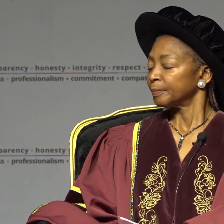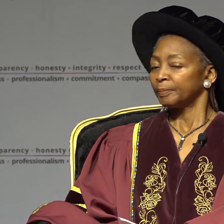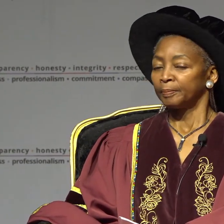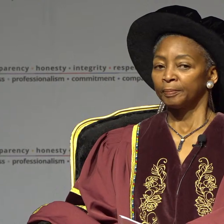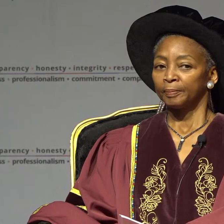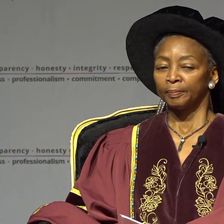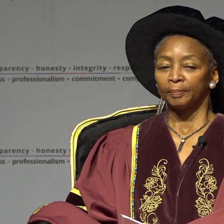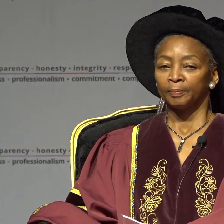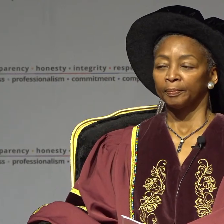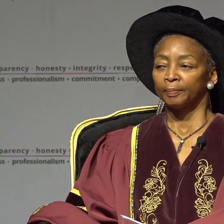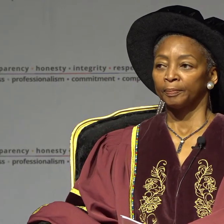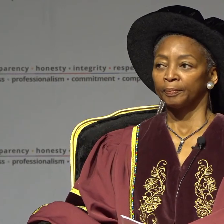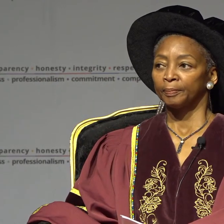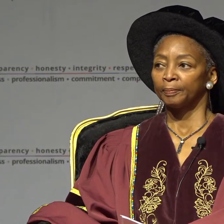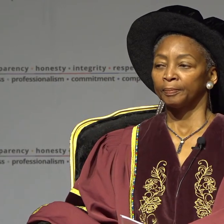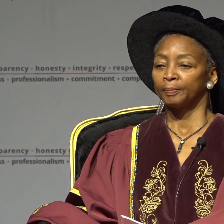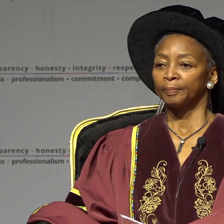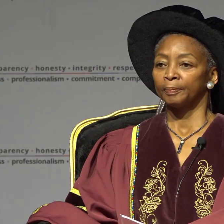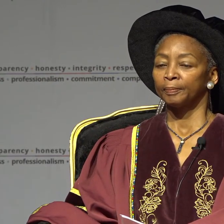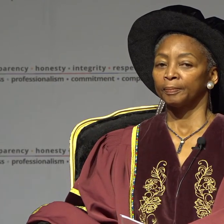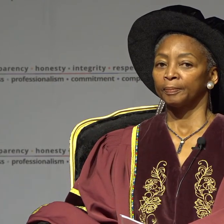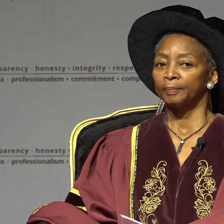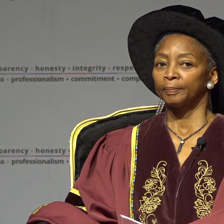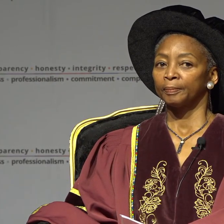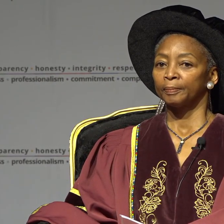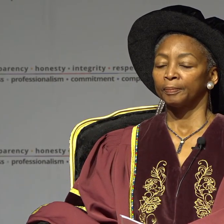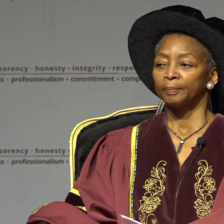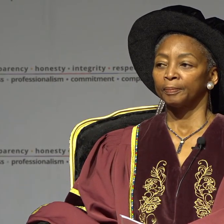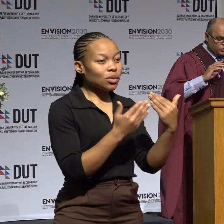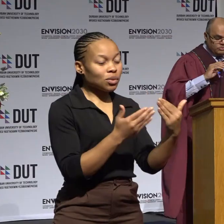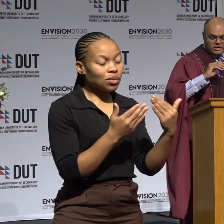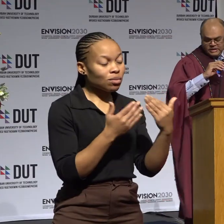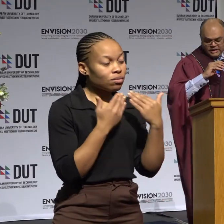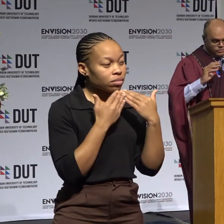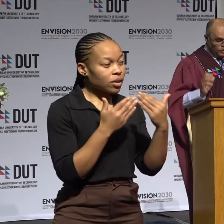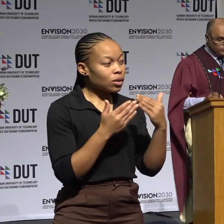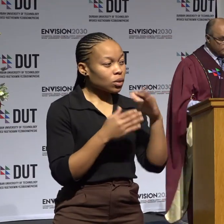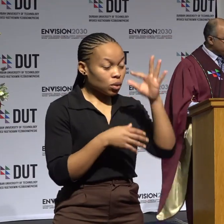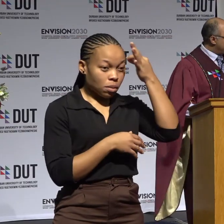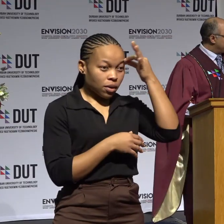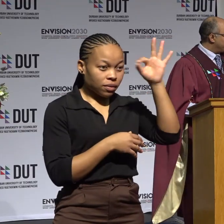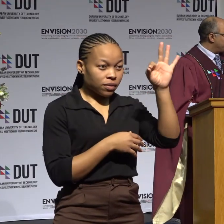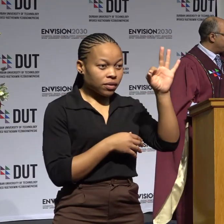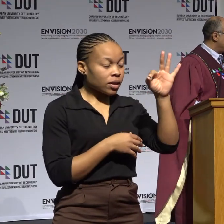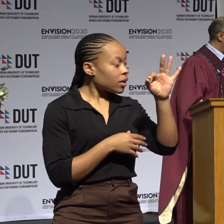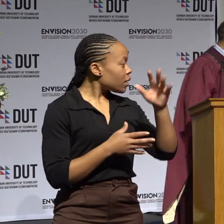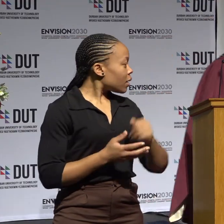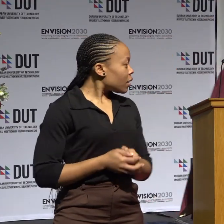Thank you, Professor Kruger. Ms. Mchali Jones, could I invite you to please join me at the podium?